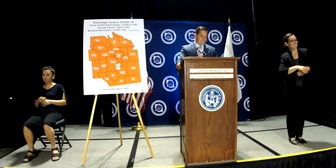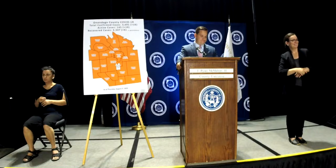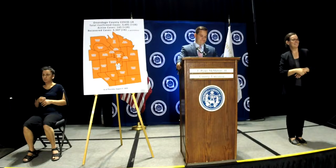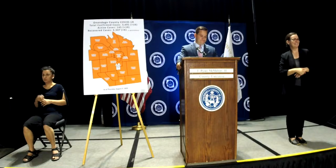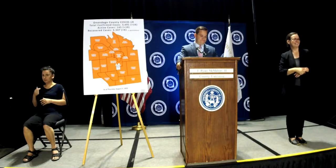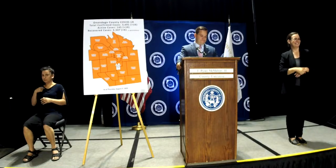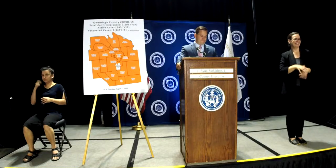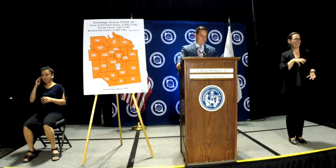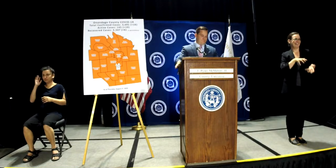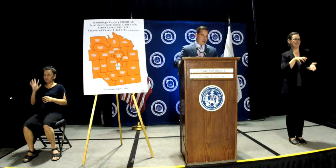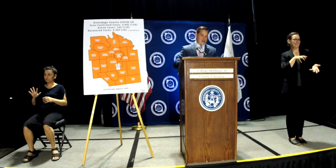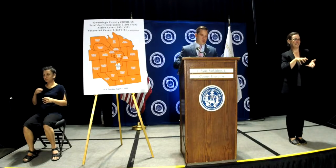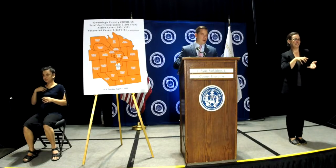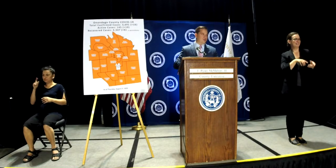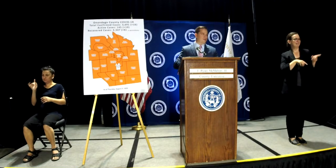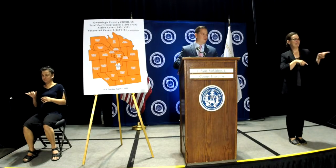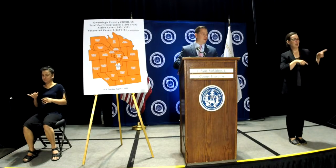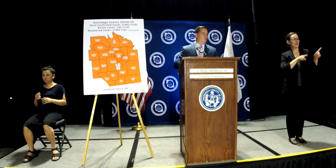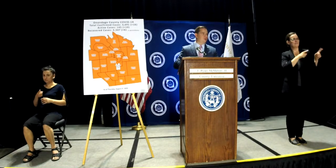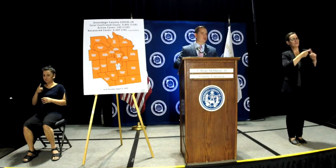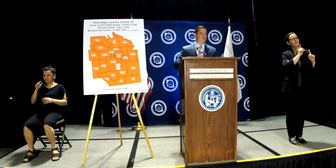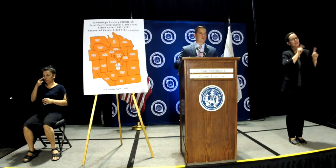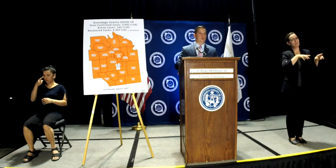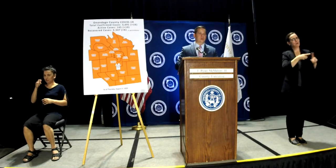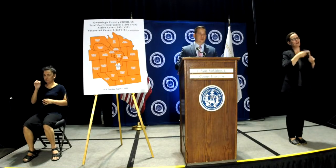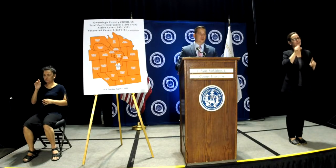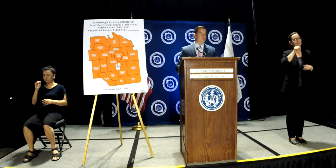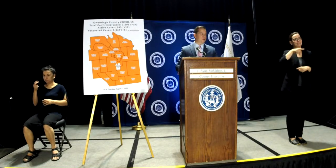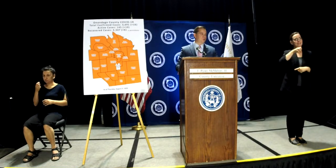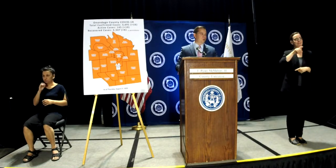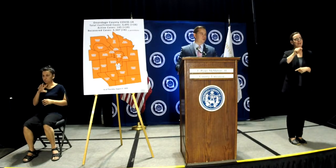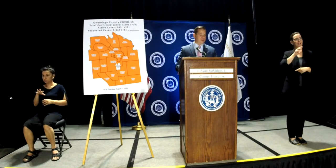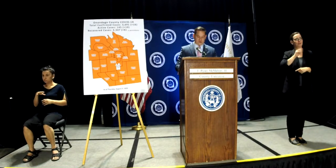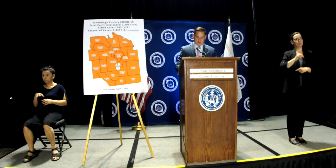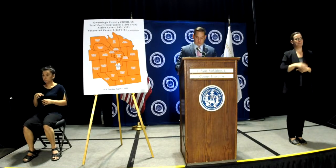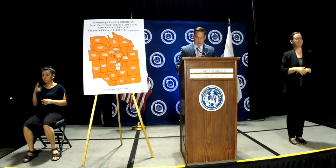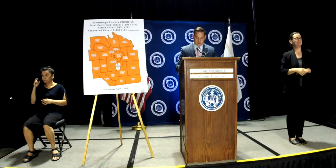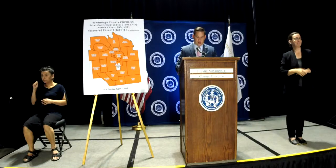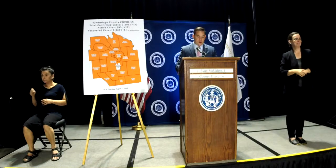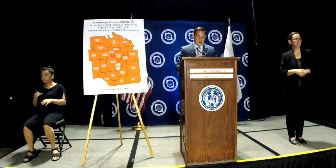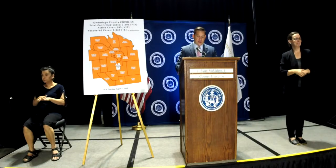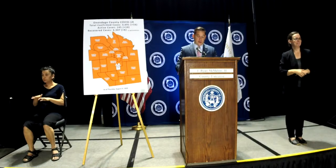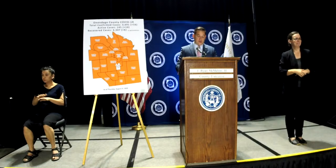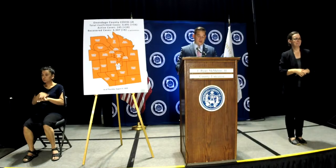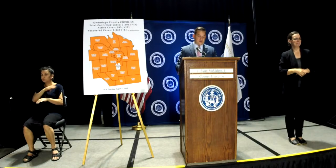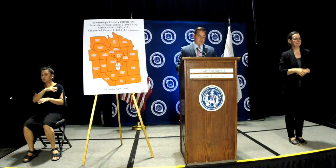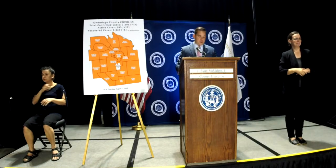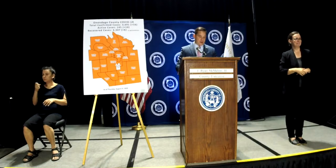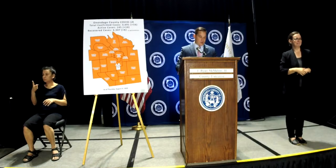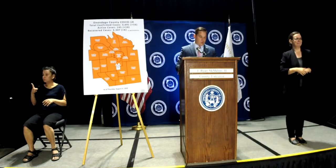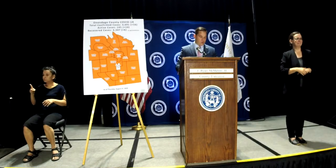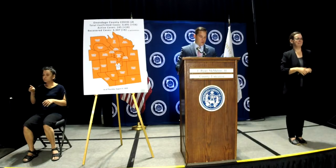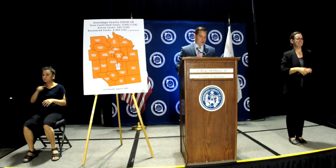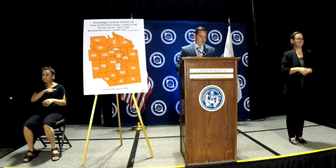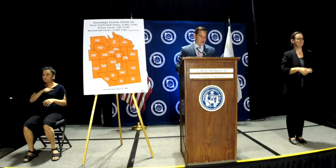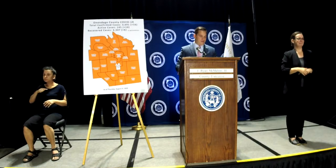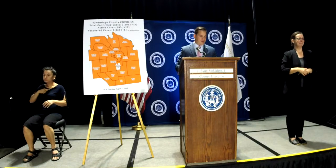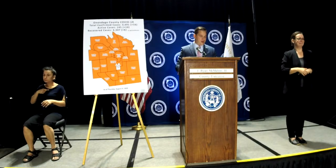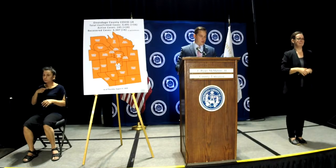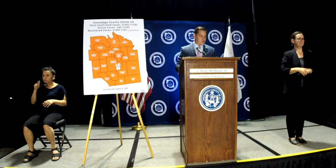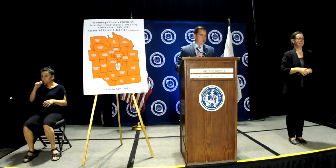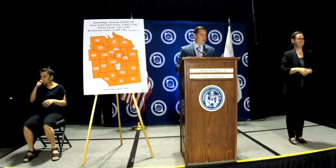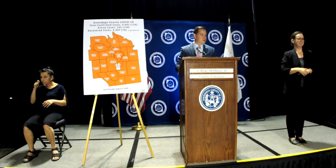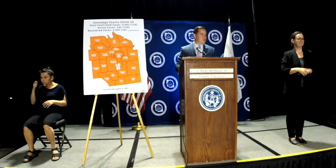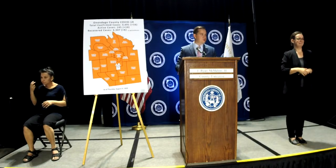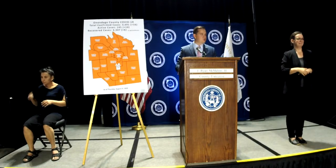eligible? I don't have the answer to that. We can work with the districts, but again, this is something. Who did we do yesterday?